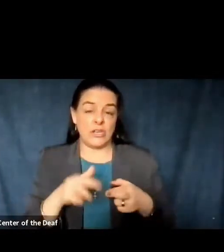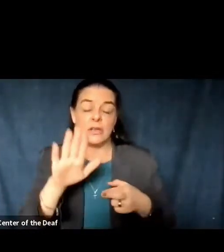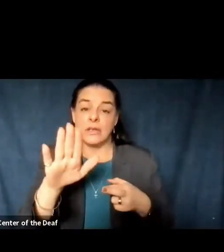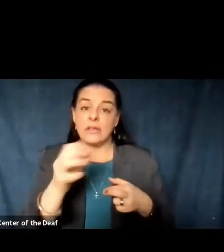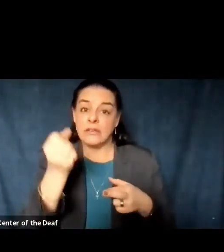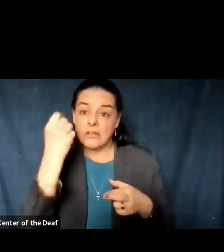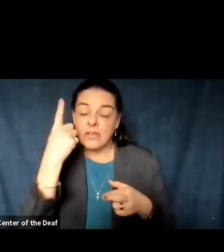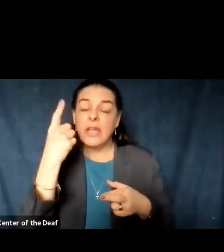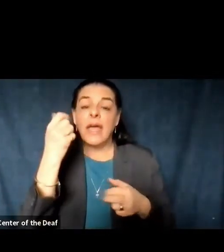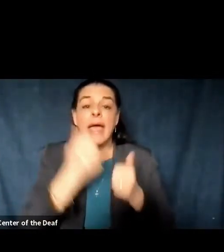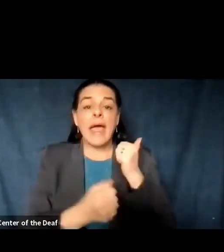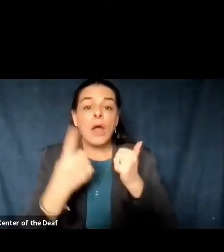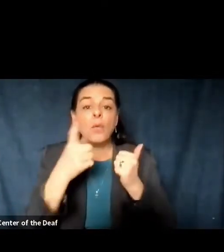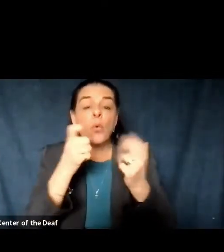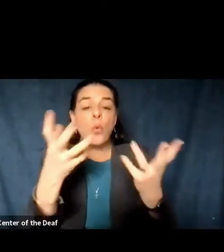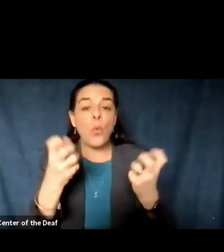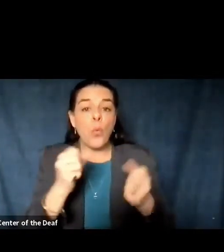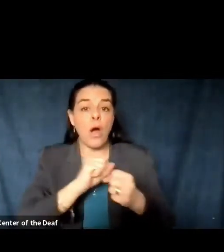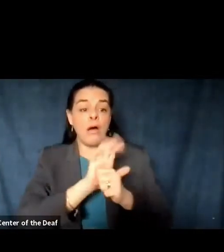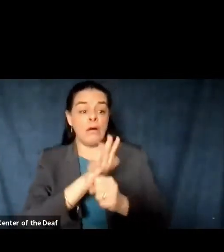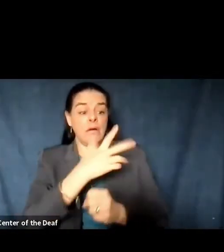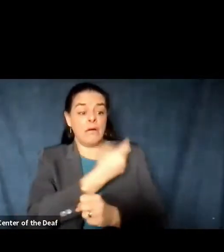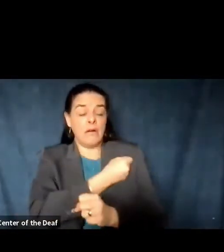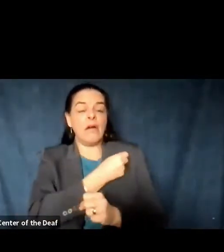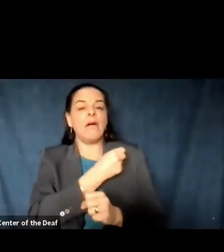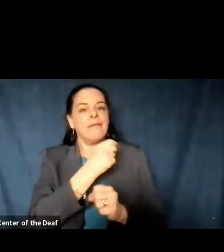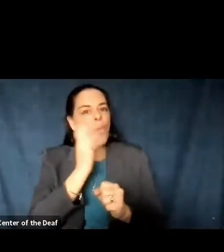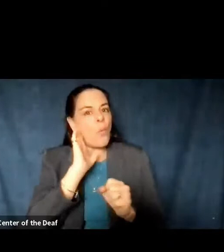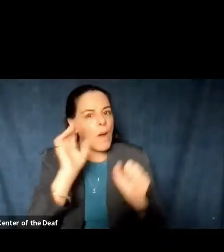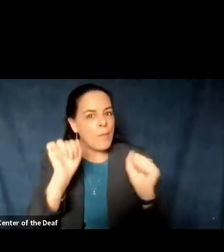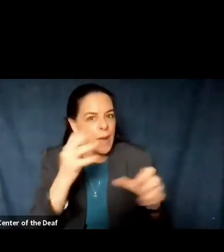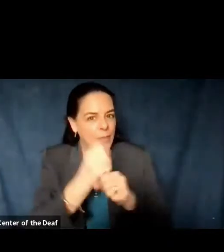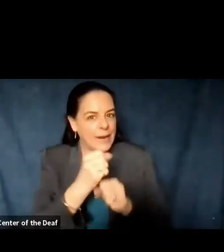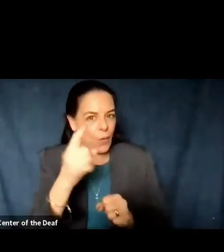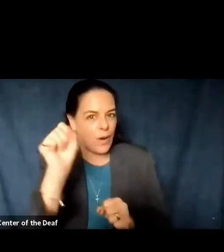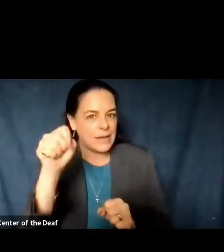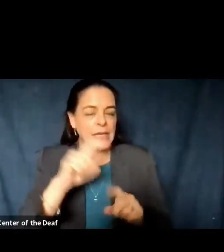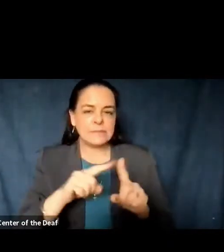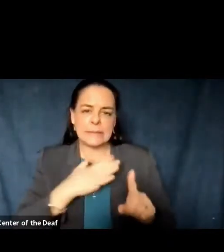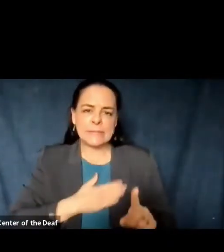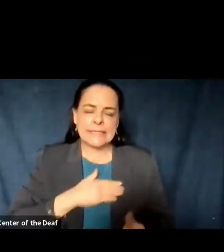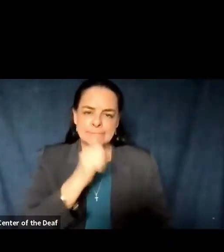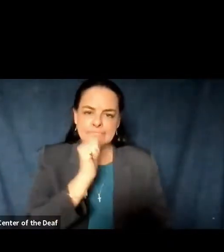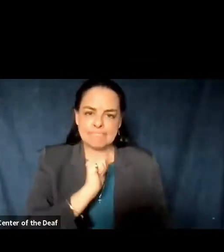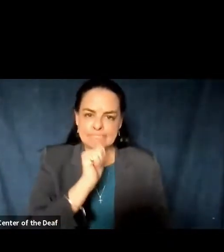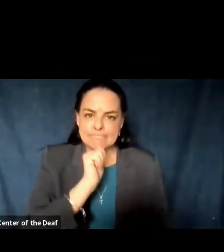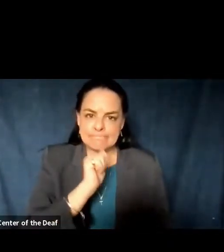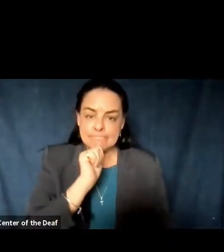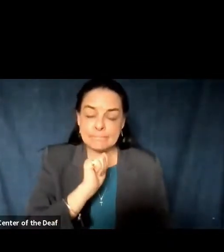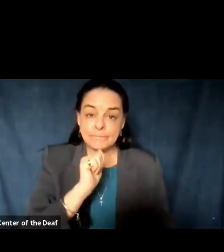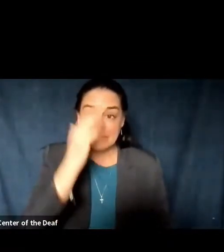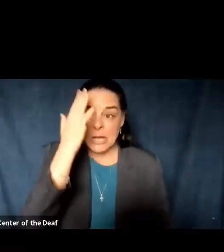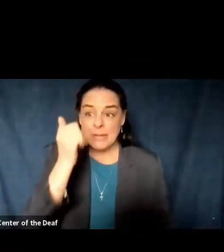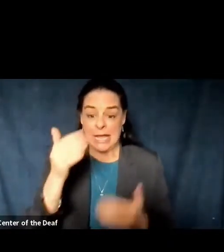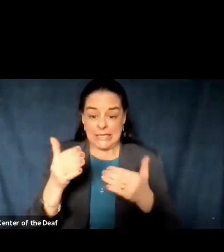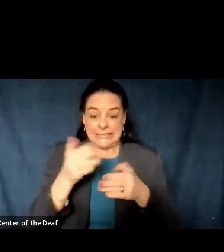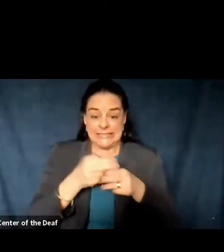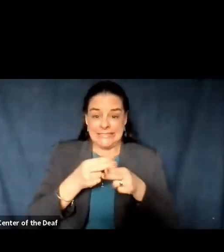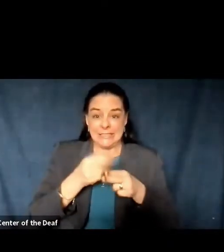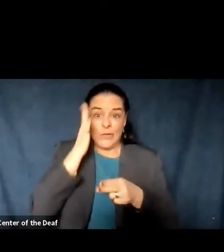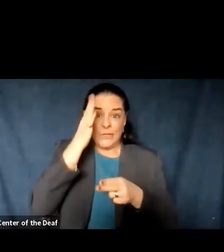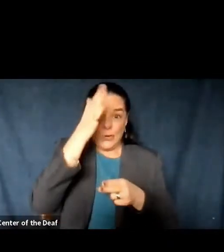able to get one, but it will require patience. For the foreseeable future, demand of the vaccine